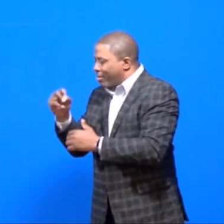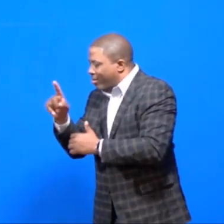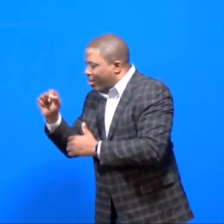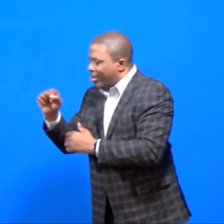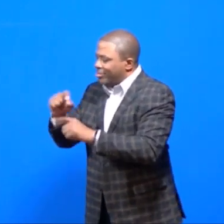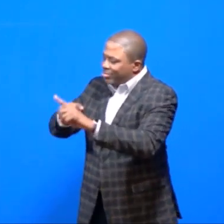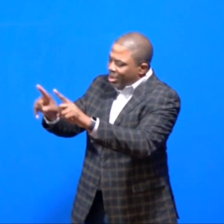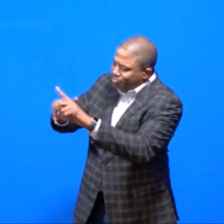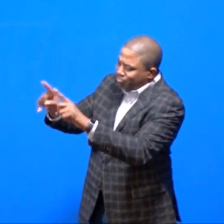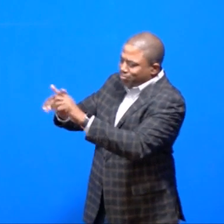remain.